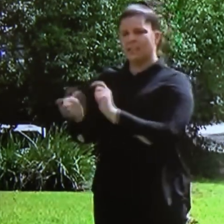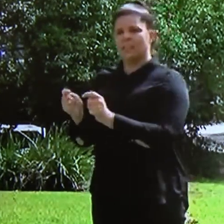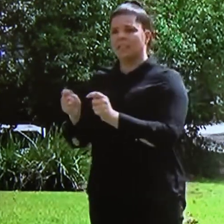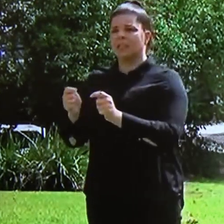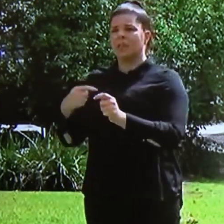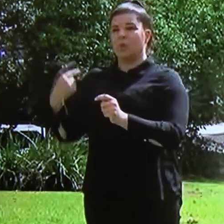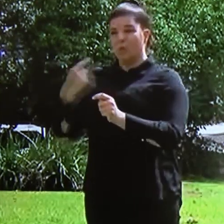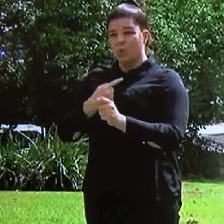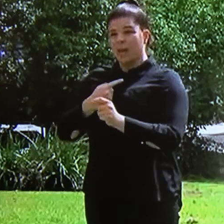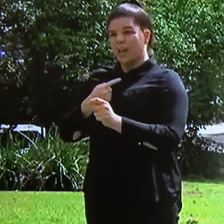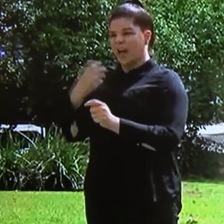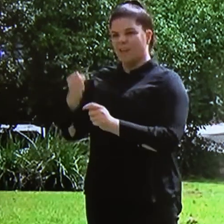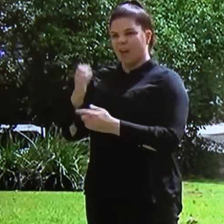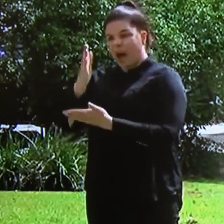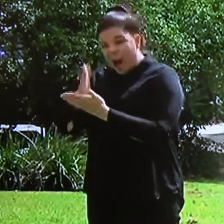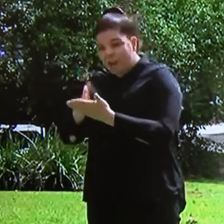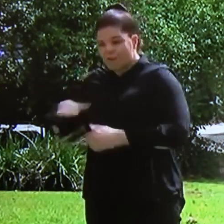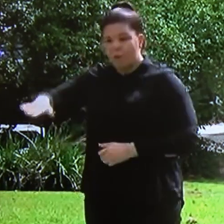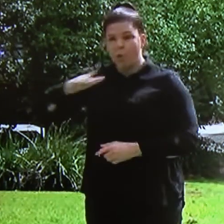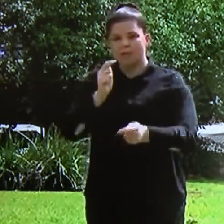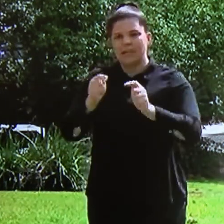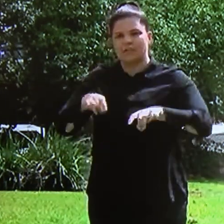all the tests that have been done across the country.